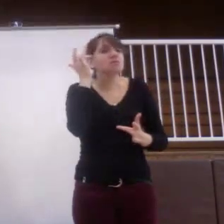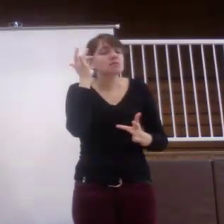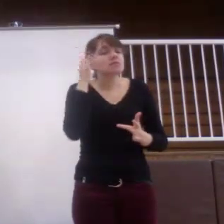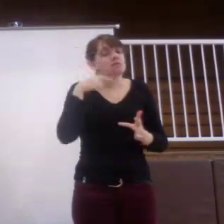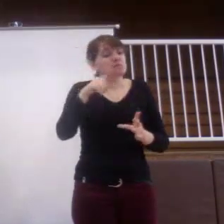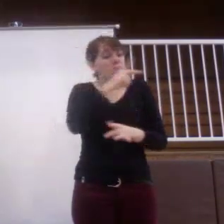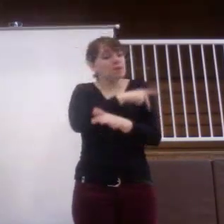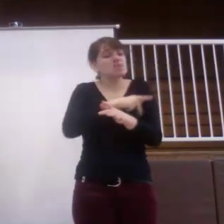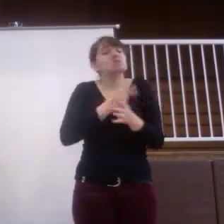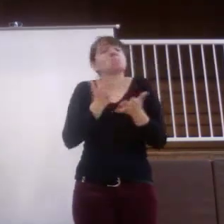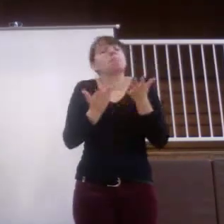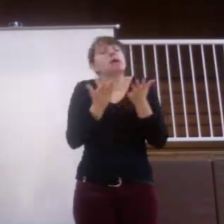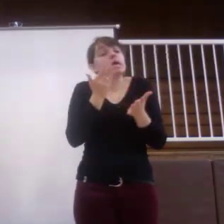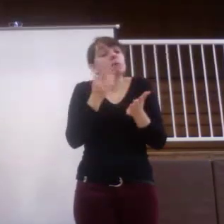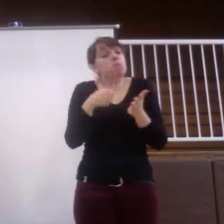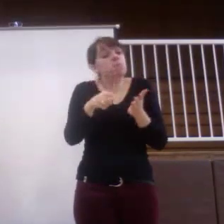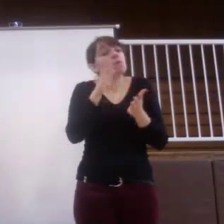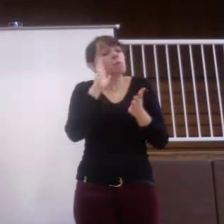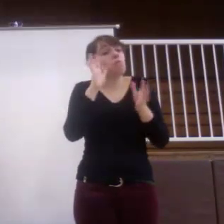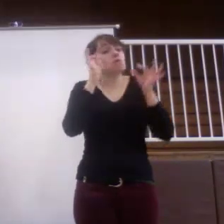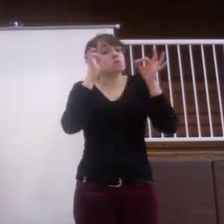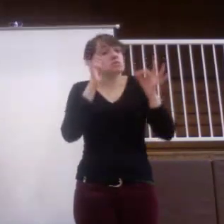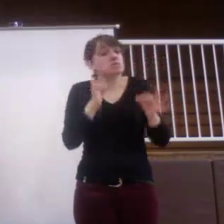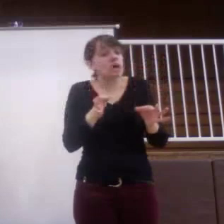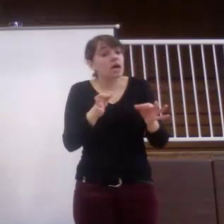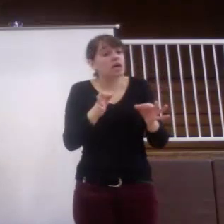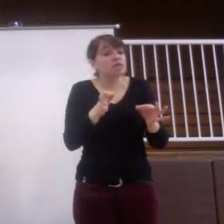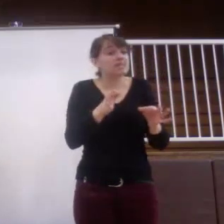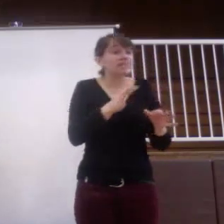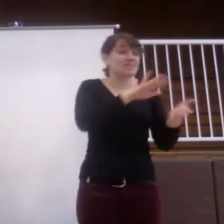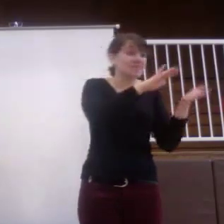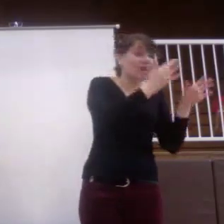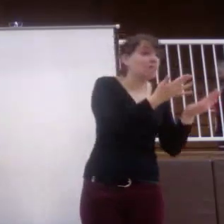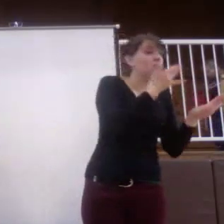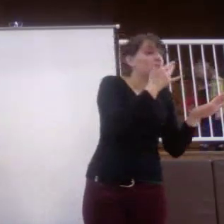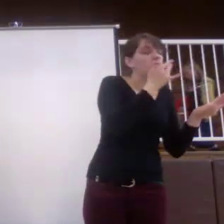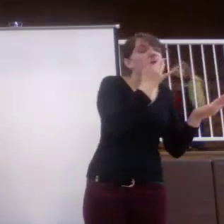decide that death is preferable to life.